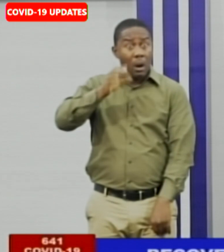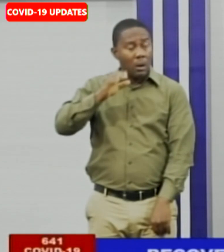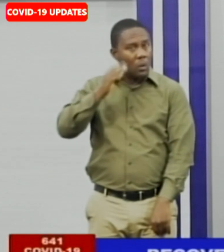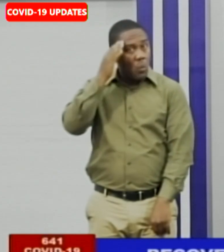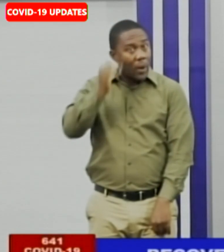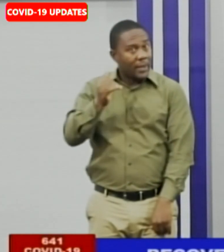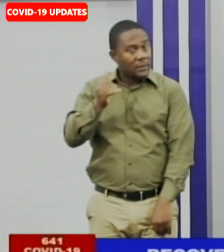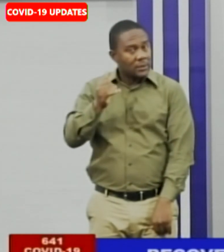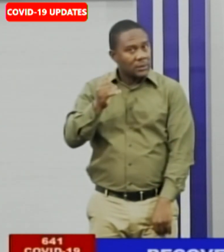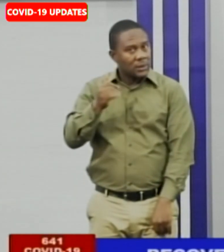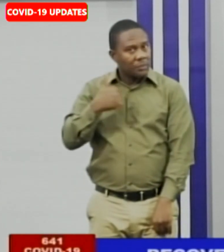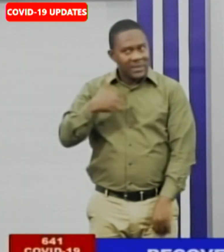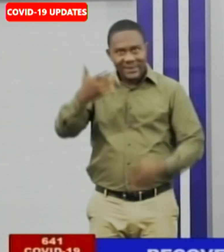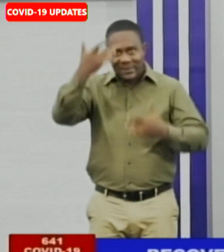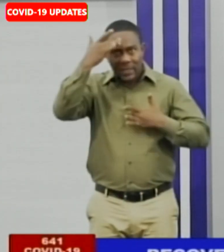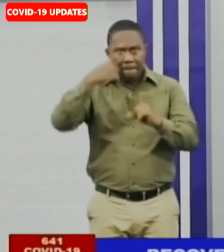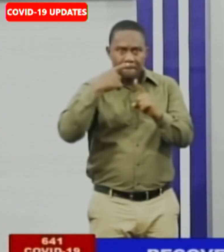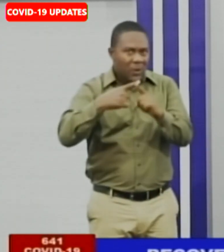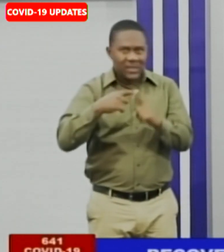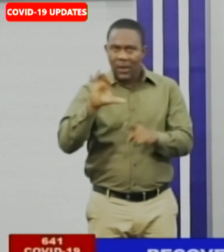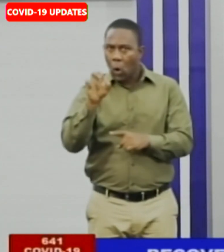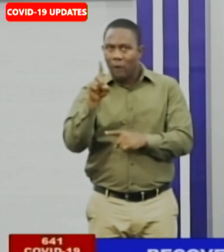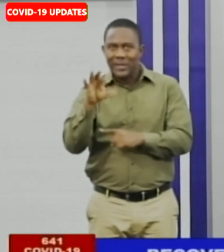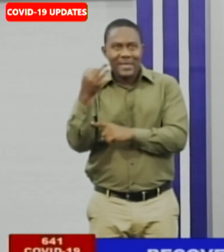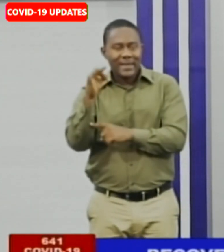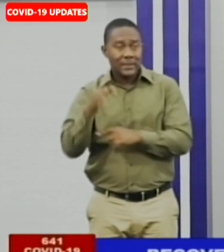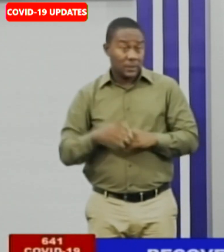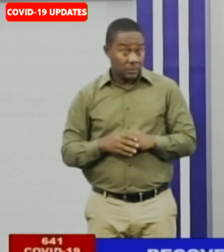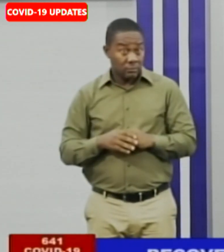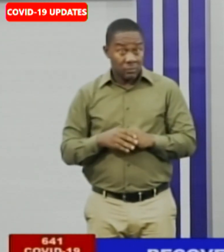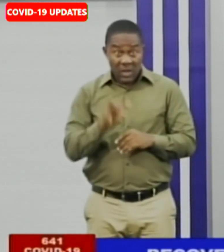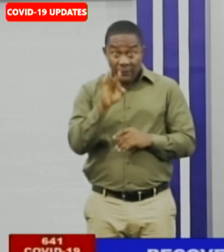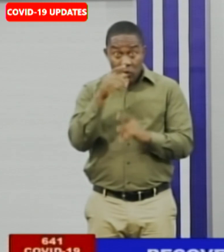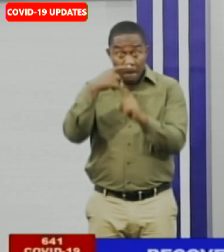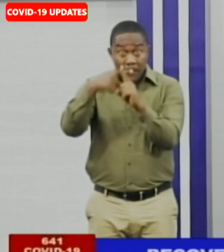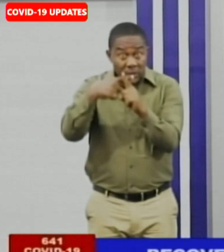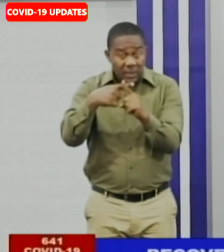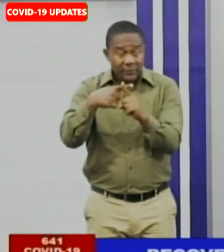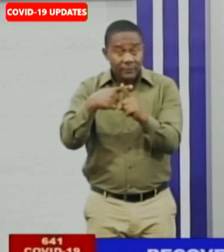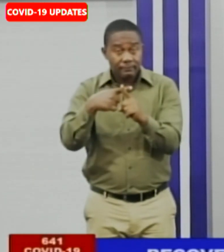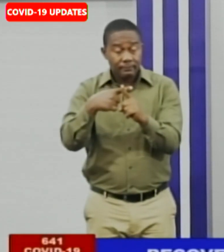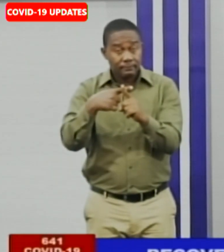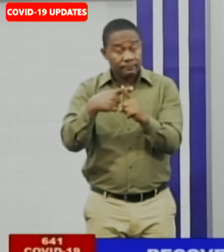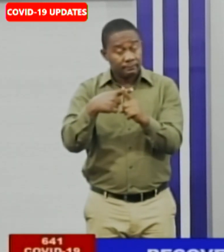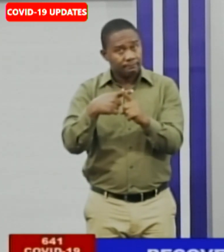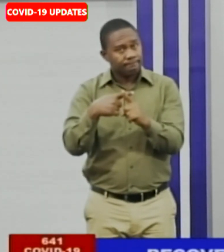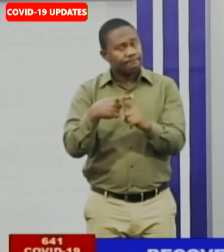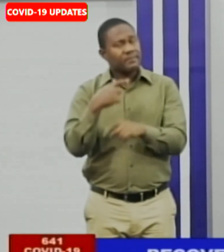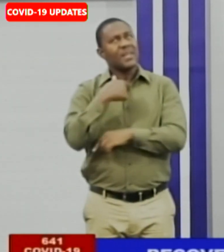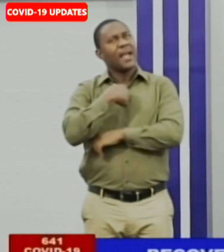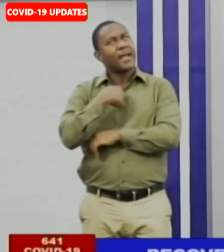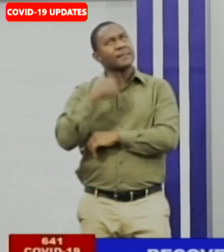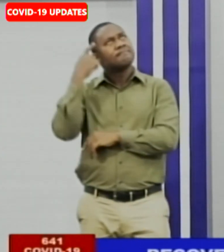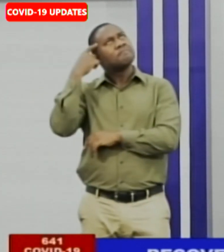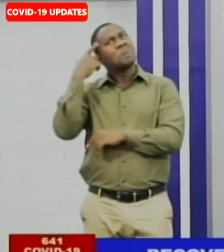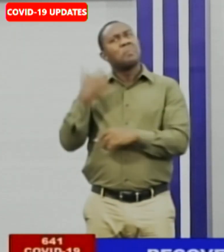COVID-19 is real. Now, when someone is being tested positive, brethren, I thought so, that when I go, maybe